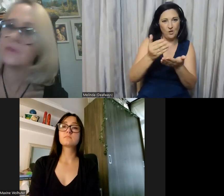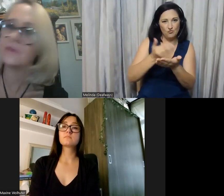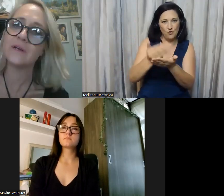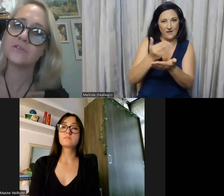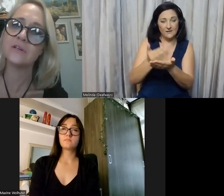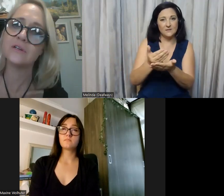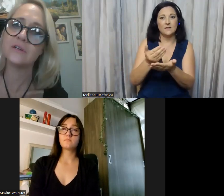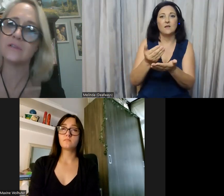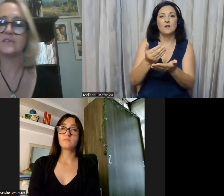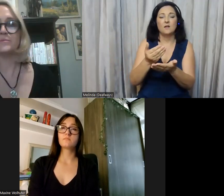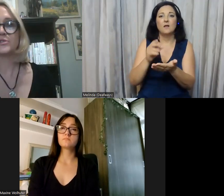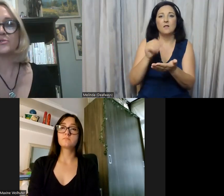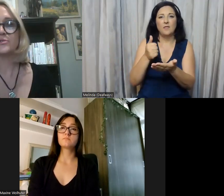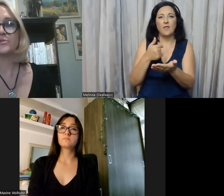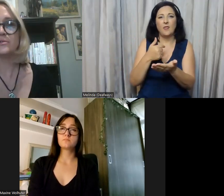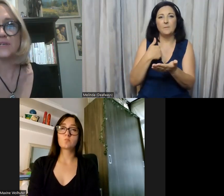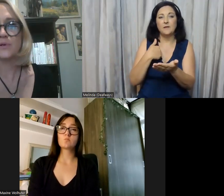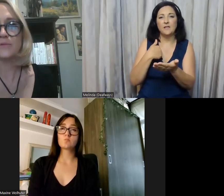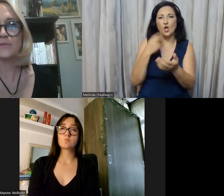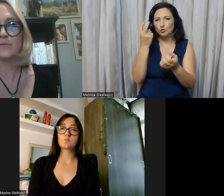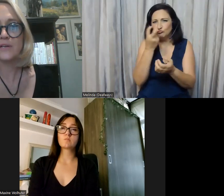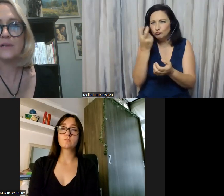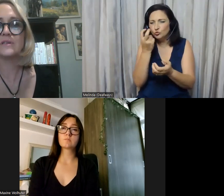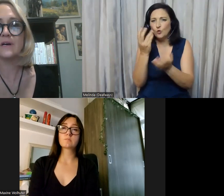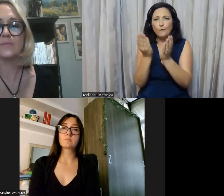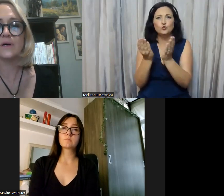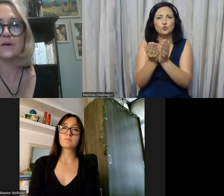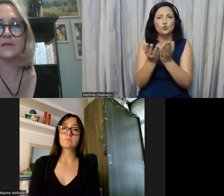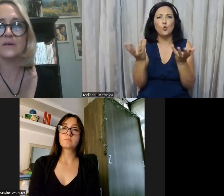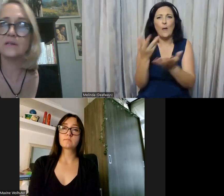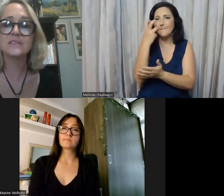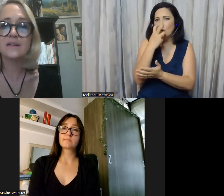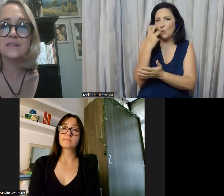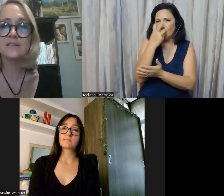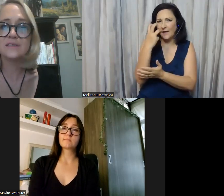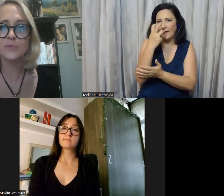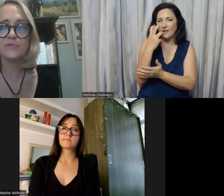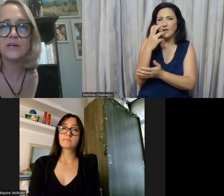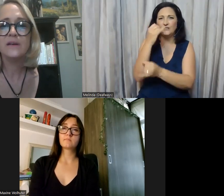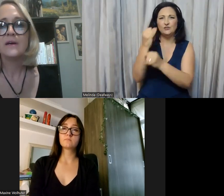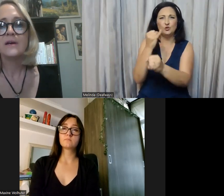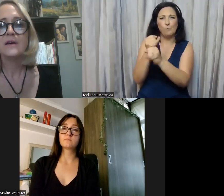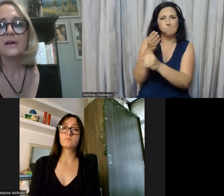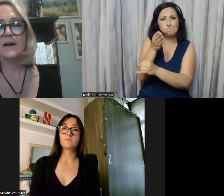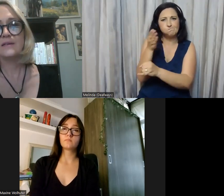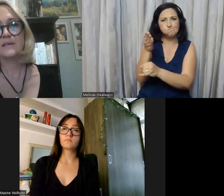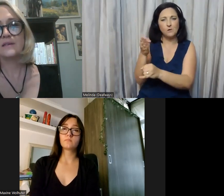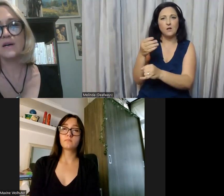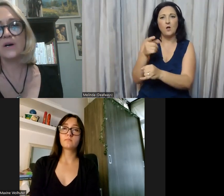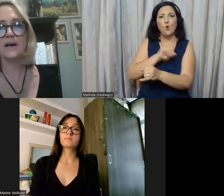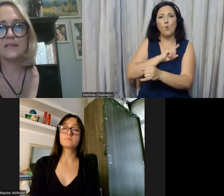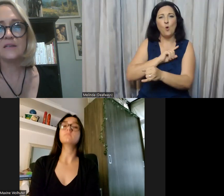to Google this schools in Bloemfontein, or the instances in Bloemfontein, and